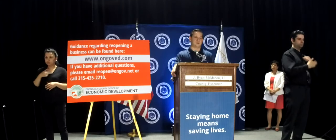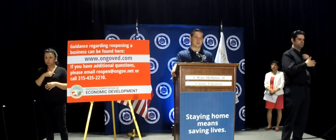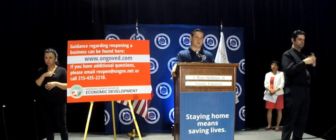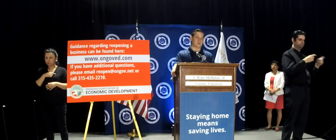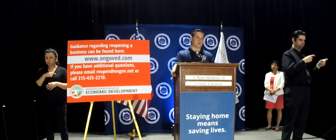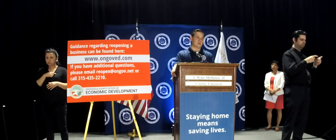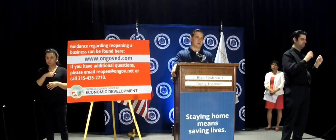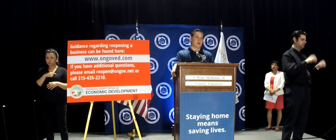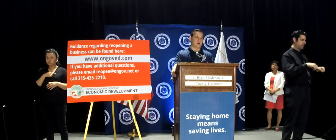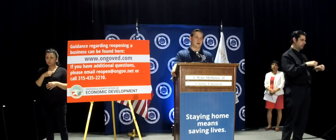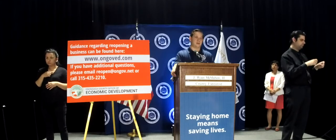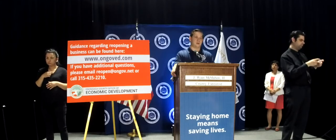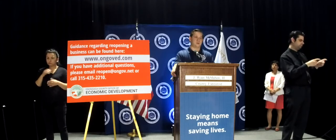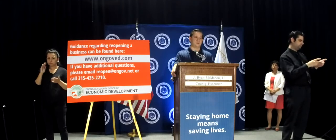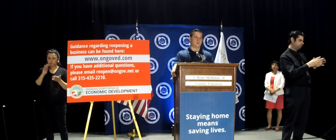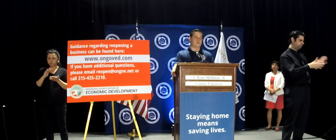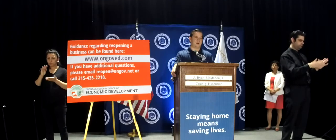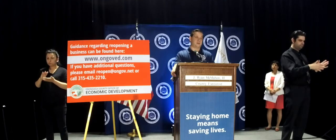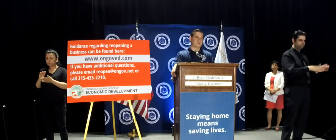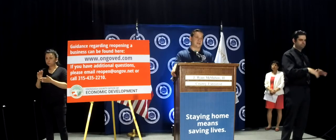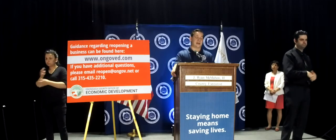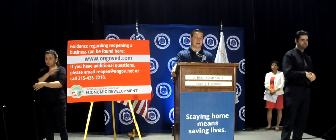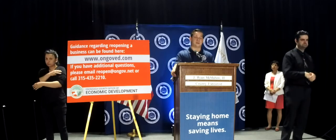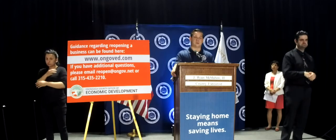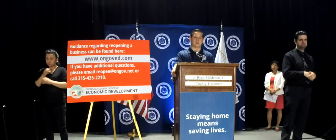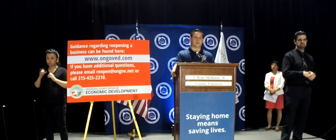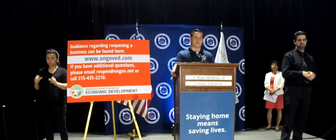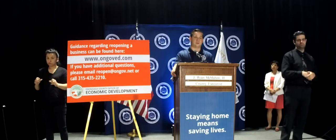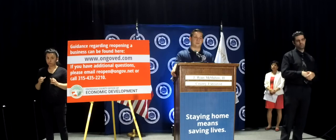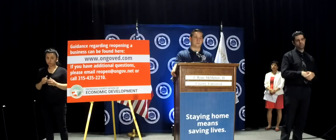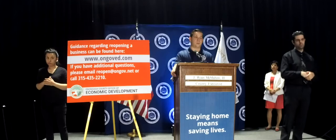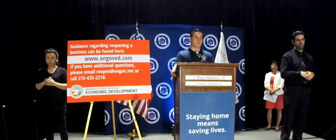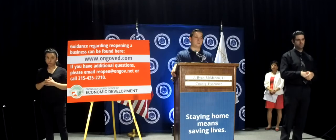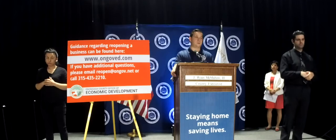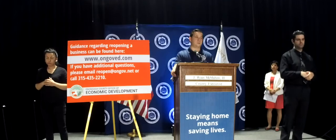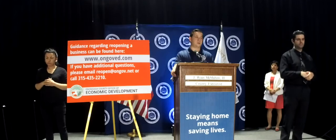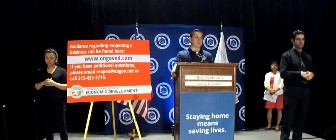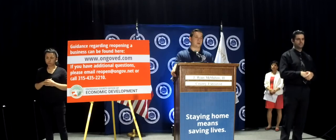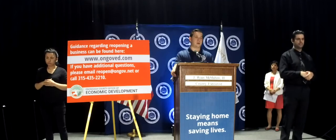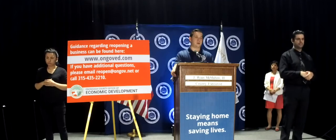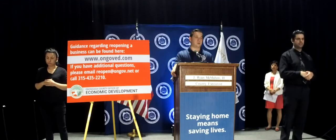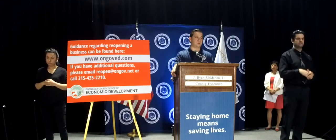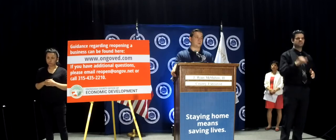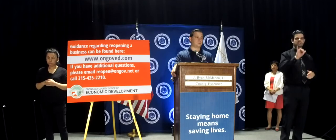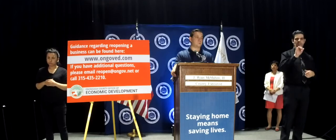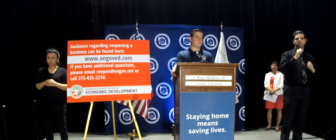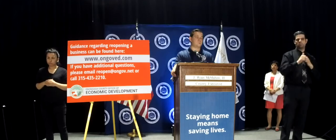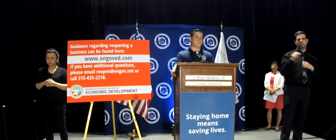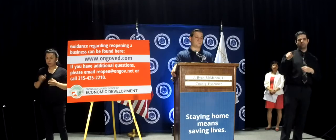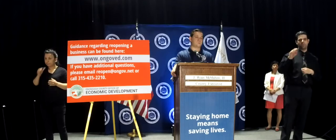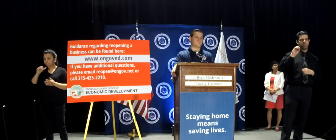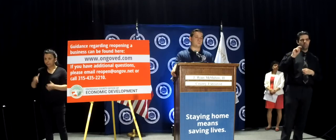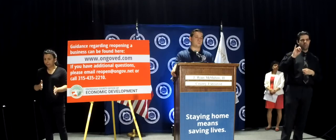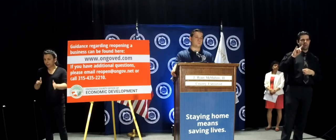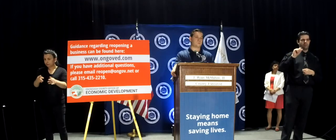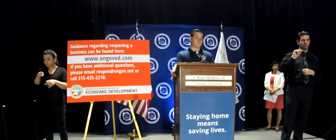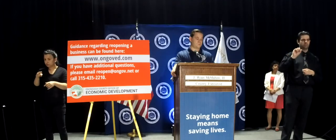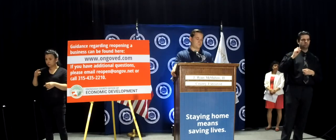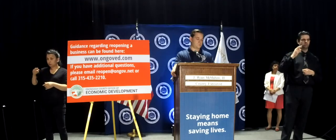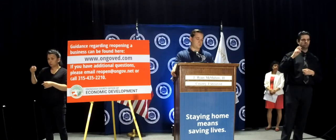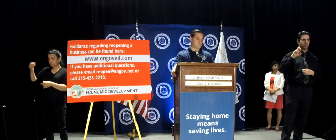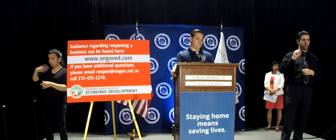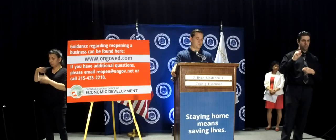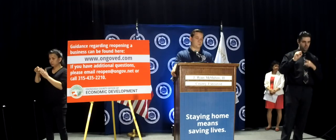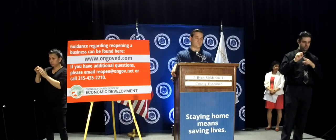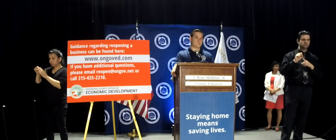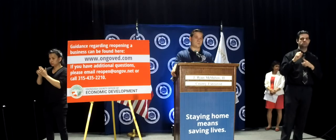manage the situation. And then we're following the state guidance related to the beach at Oneida Shores. Is there any kind of plan or